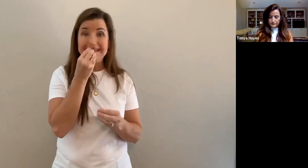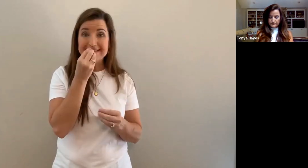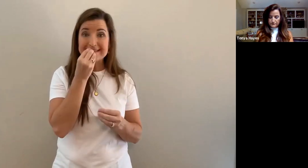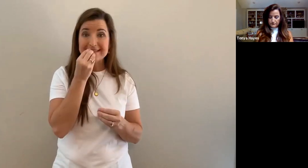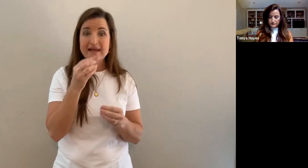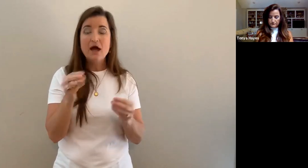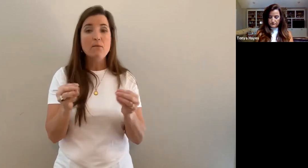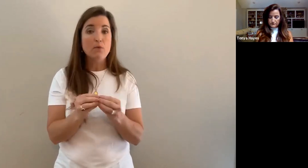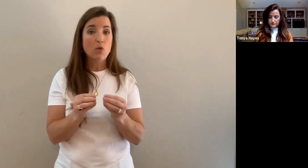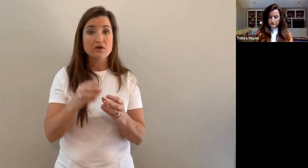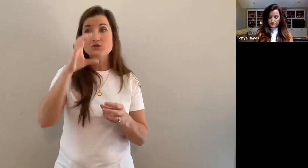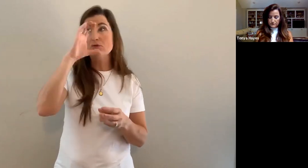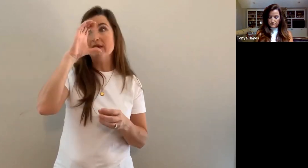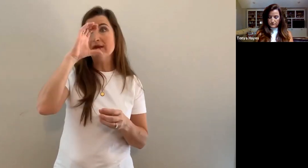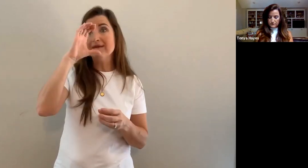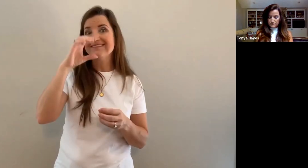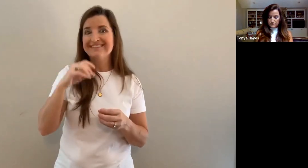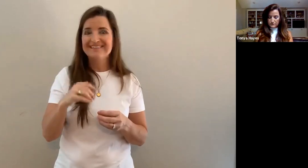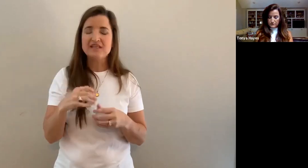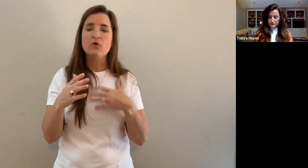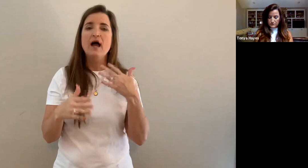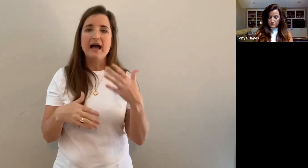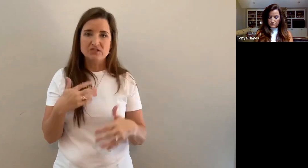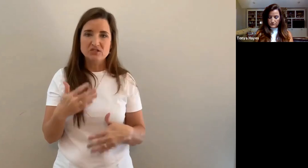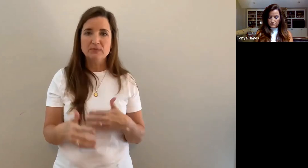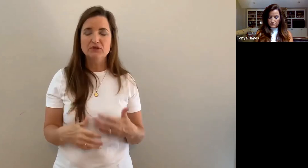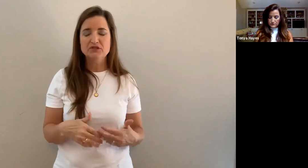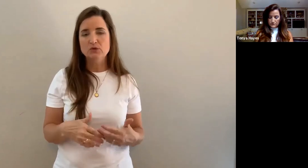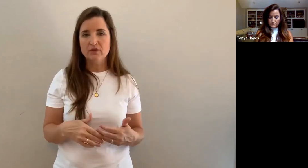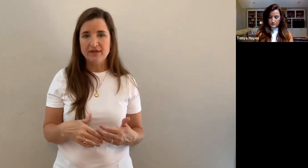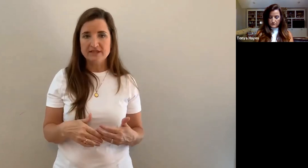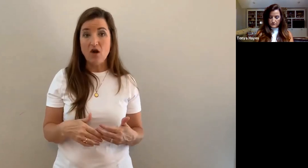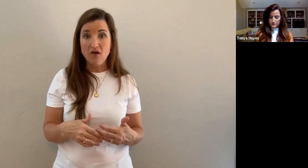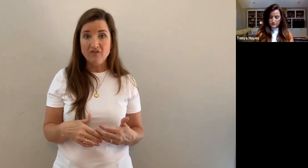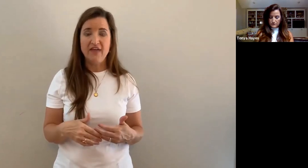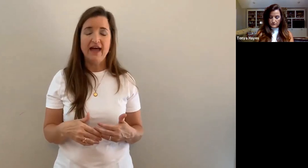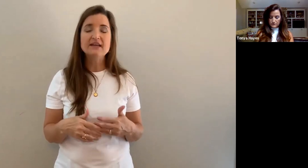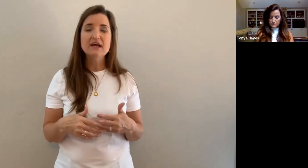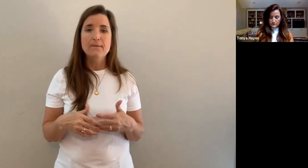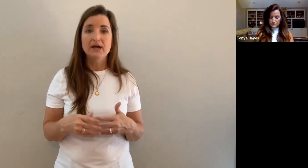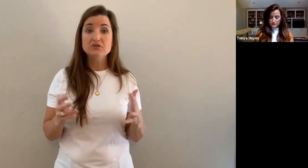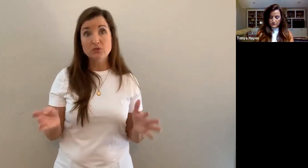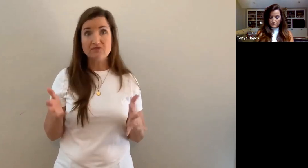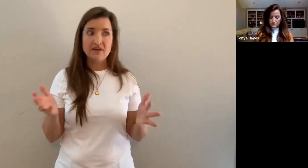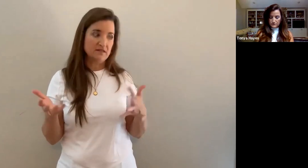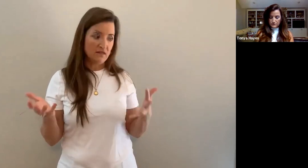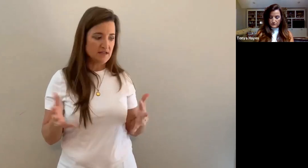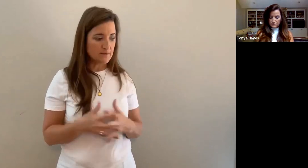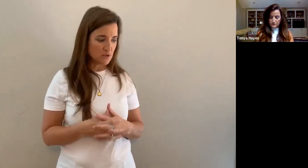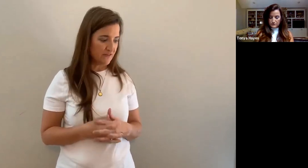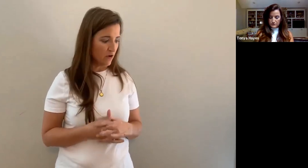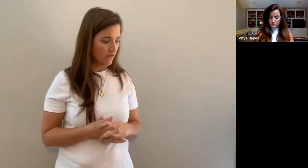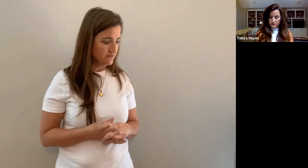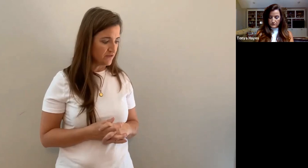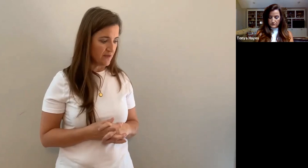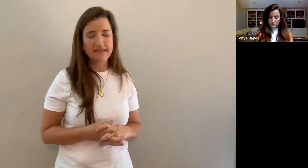more eat, more drink? So I can just build a 2-word phrase off of that. But 2-word phrases a lot of